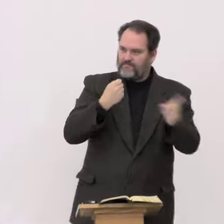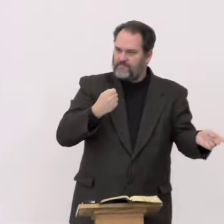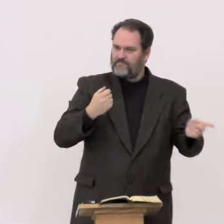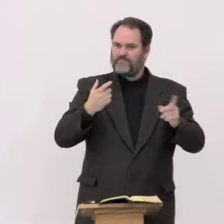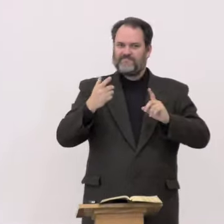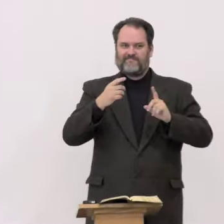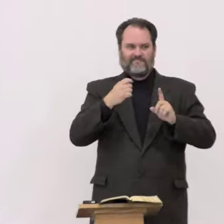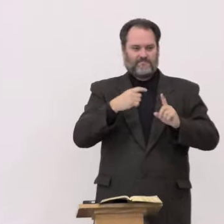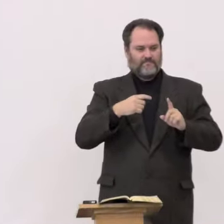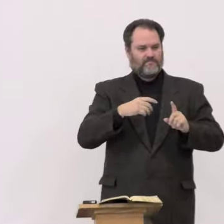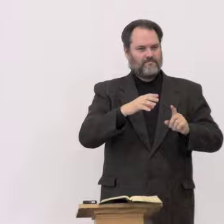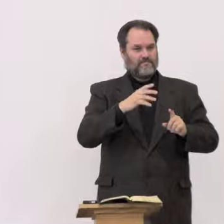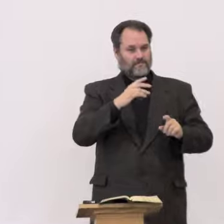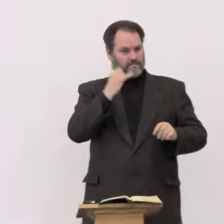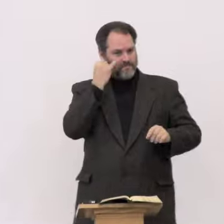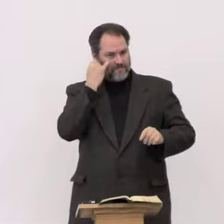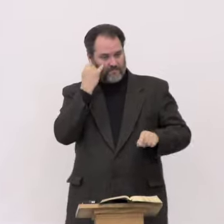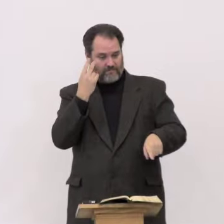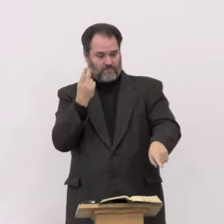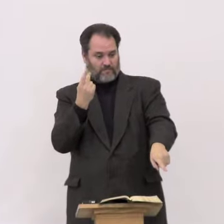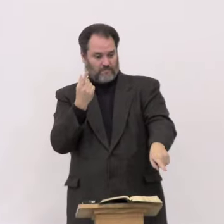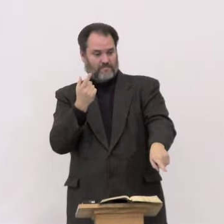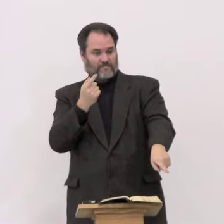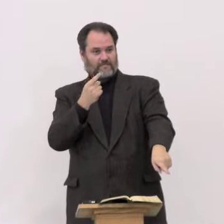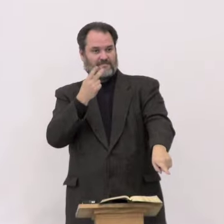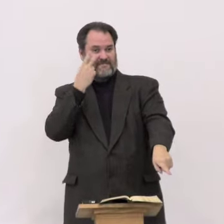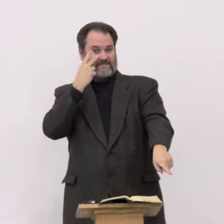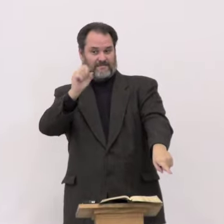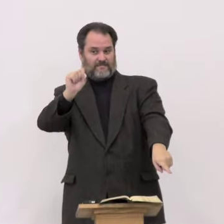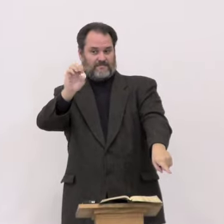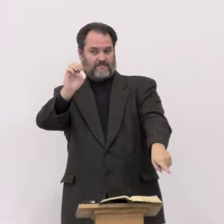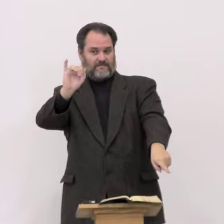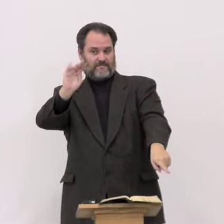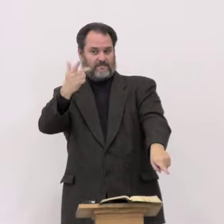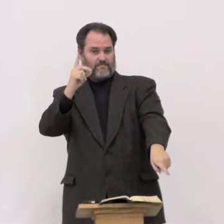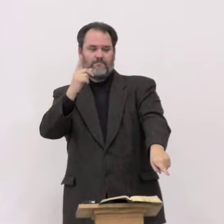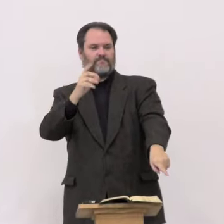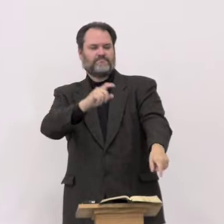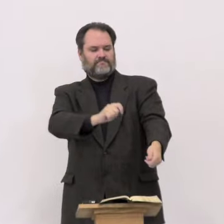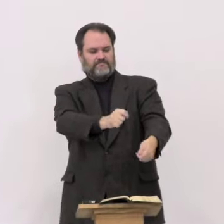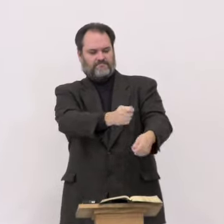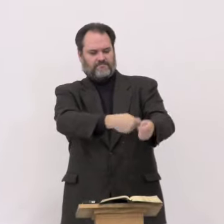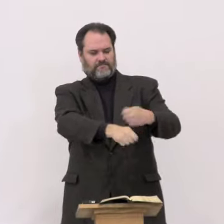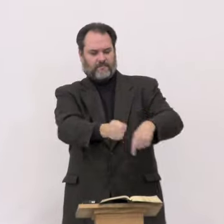yes, because you know, something can hit a blind person. The dog, when the dog sees.